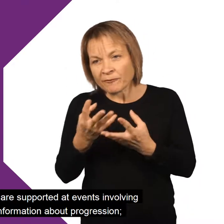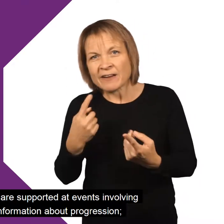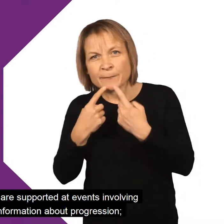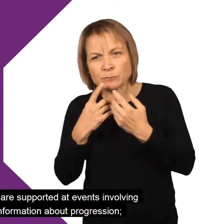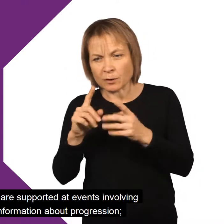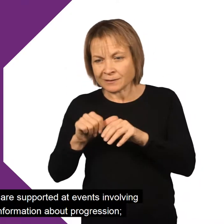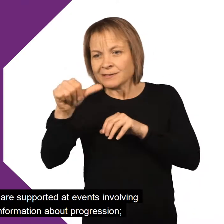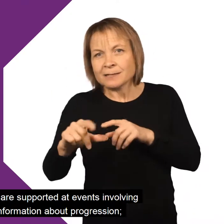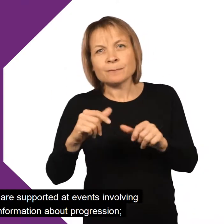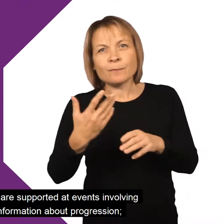progression